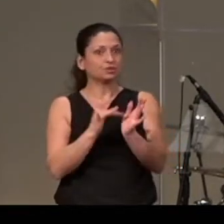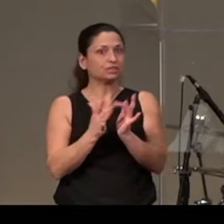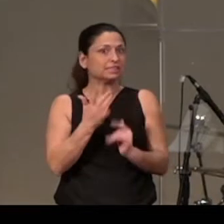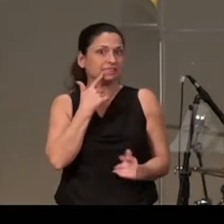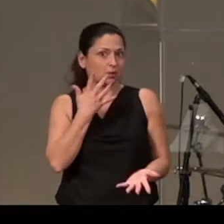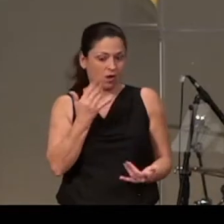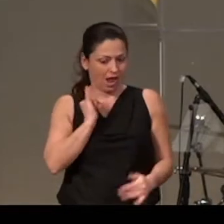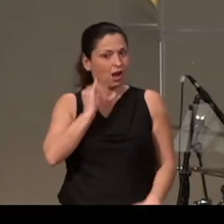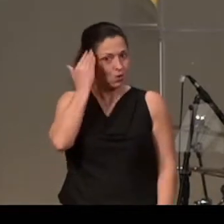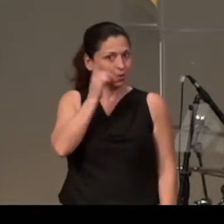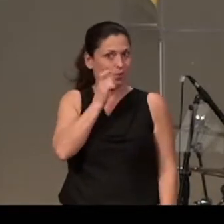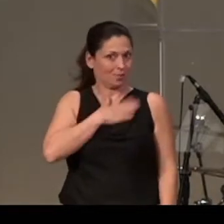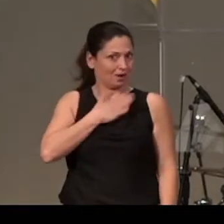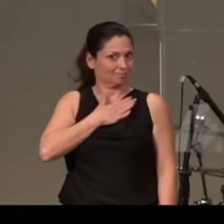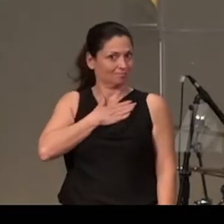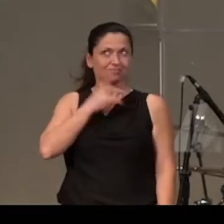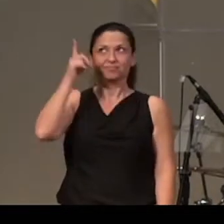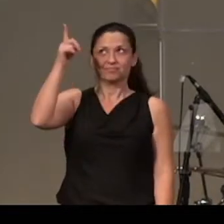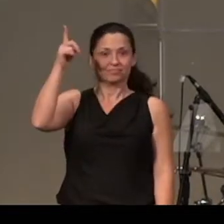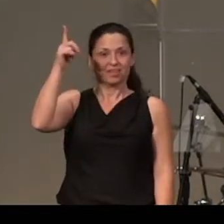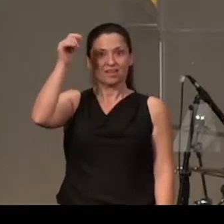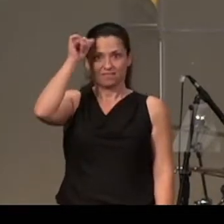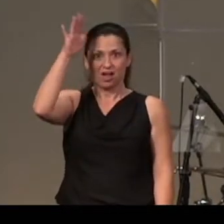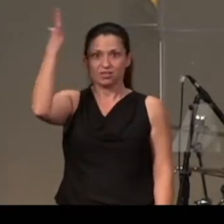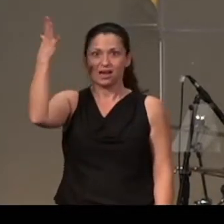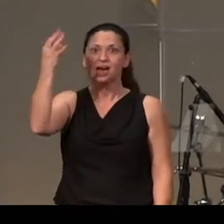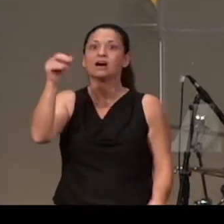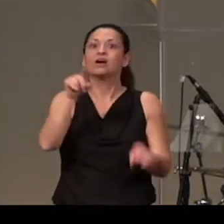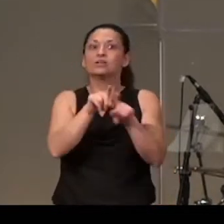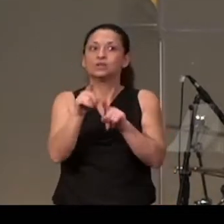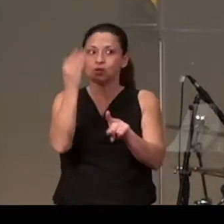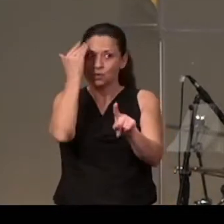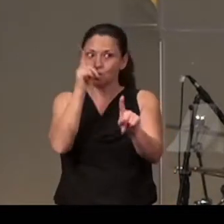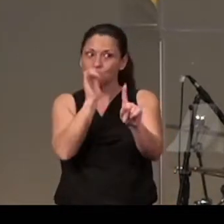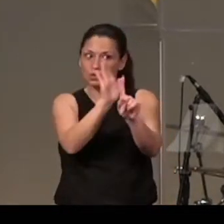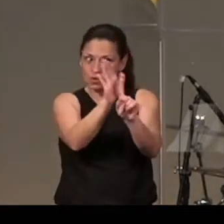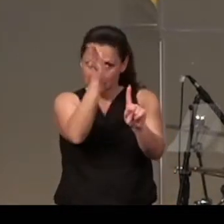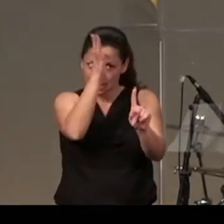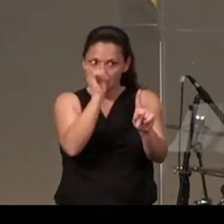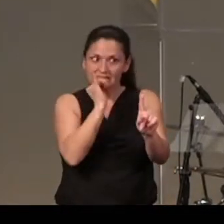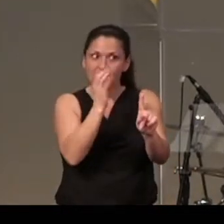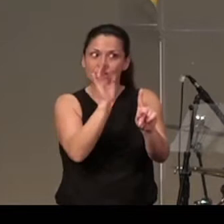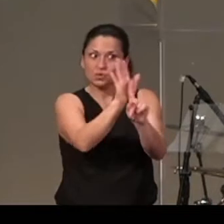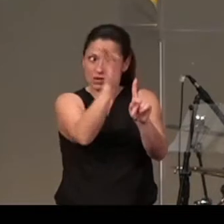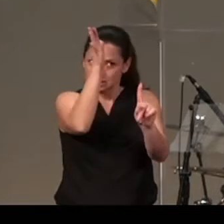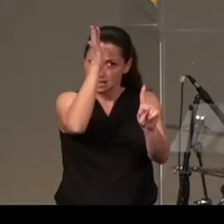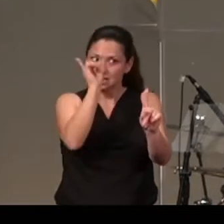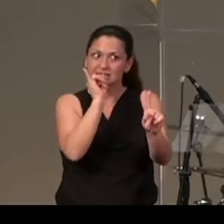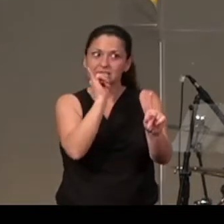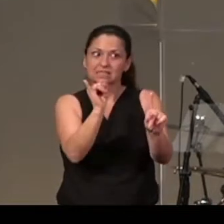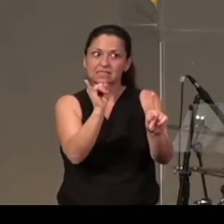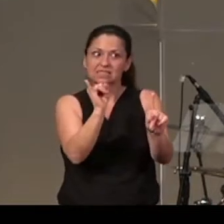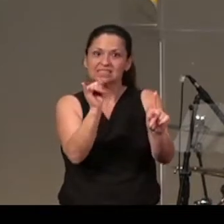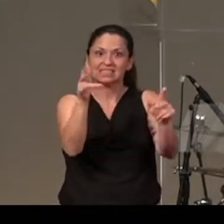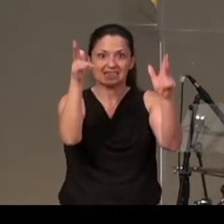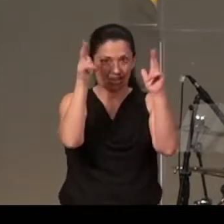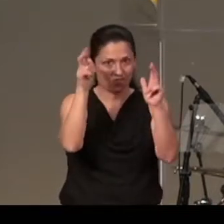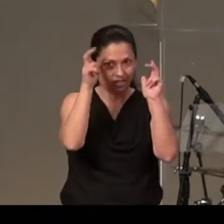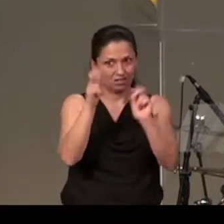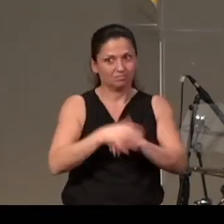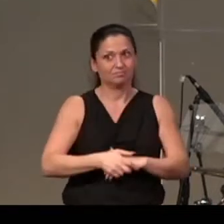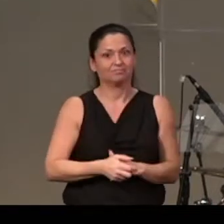daddy is. He's God the Father. And I also know who your daddy is, and your daddy is the devil.